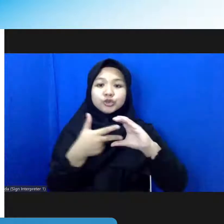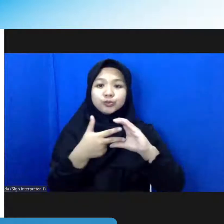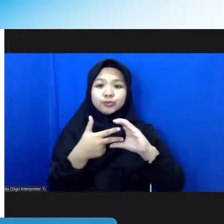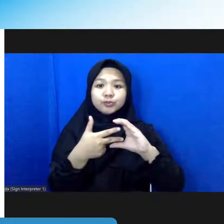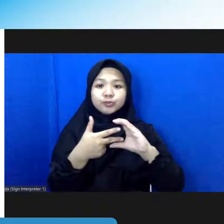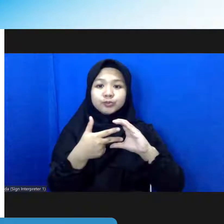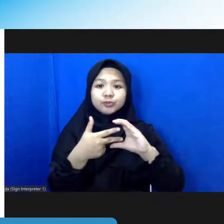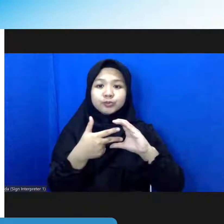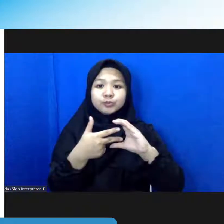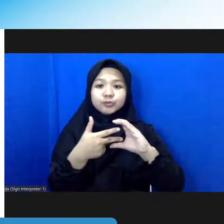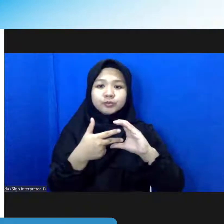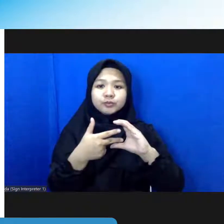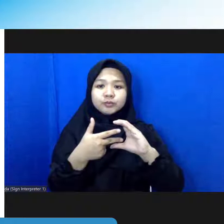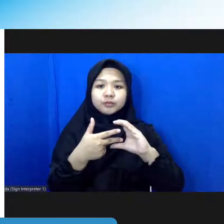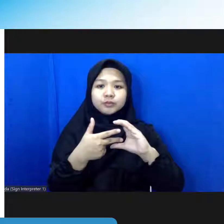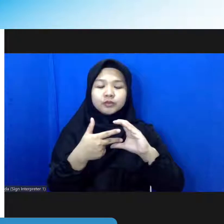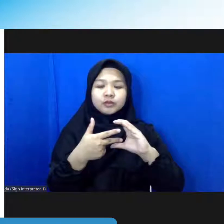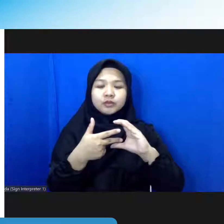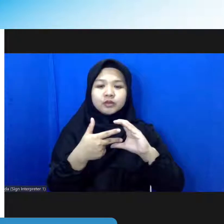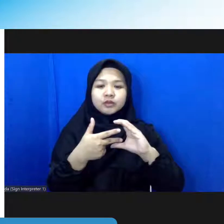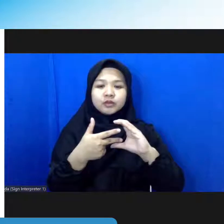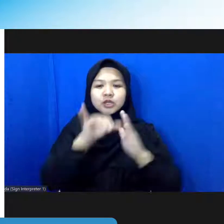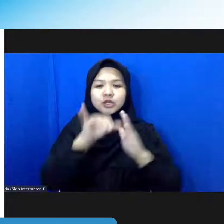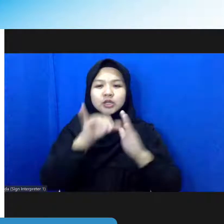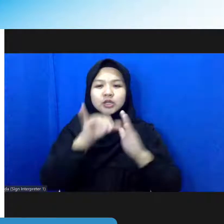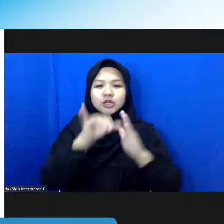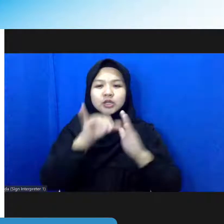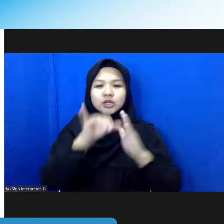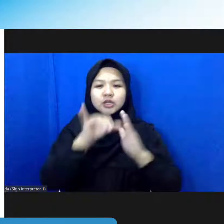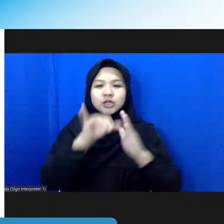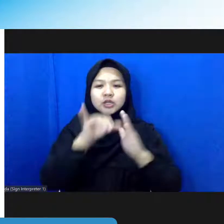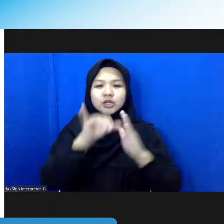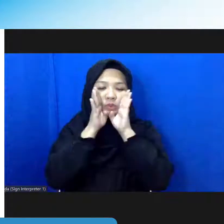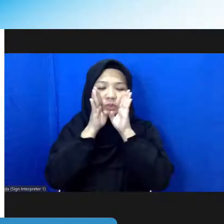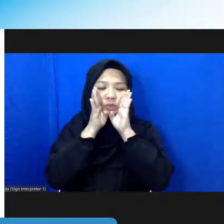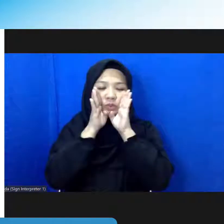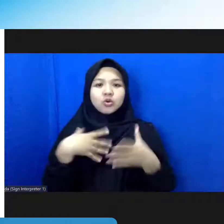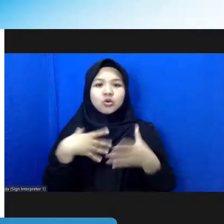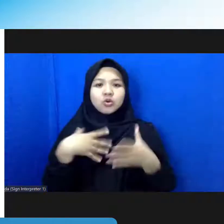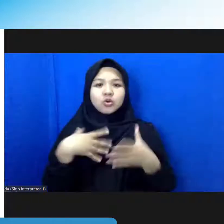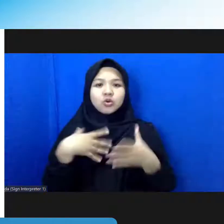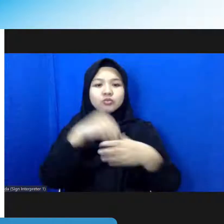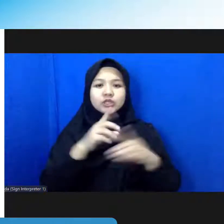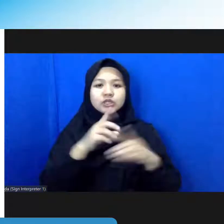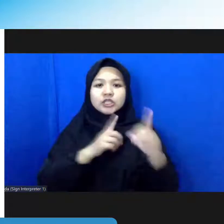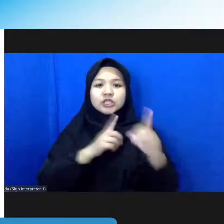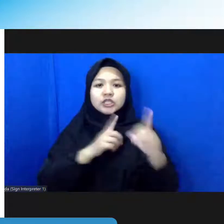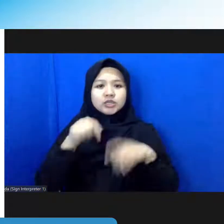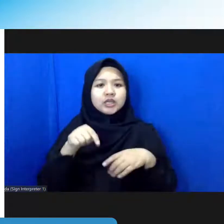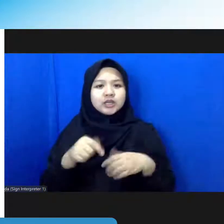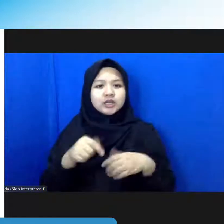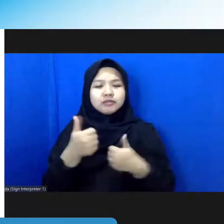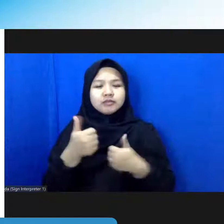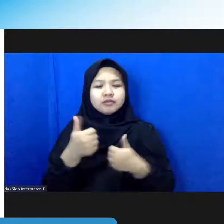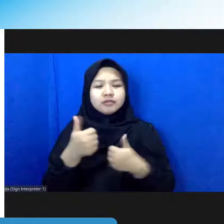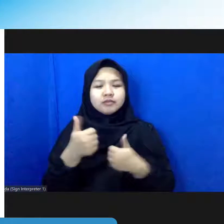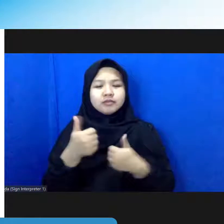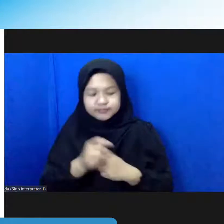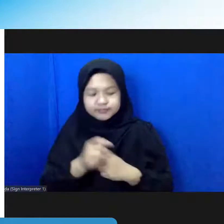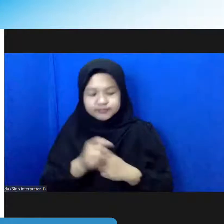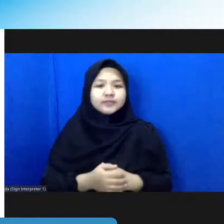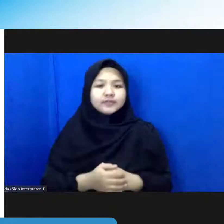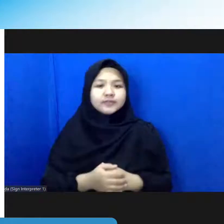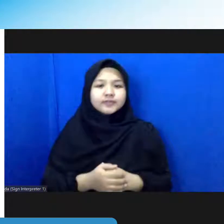the streaming platform like YouTube and Facebook. Your contribution into the discussion is much appreciated. Thank